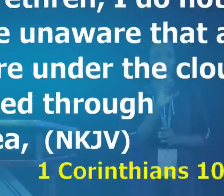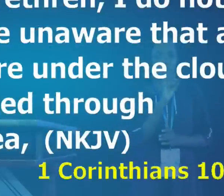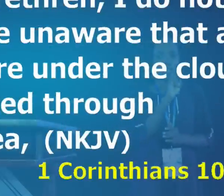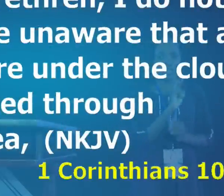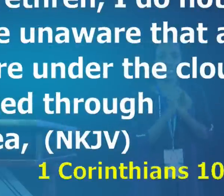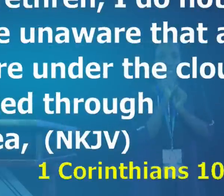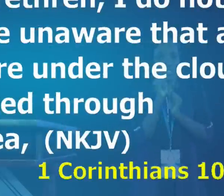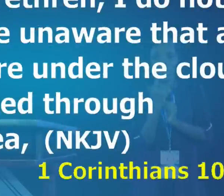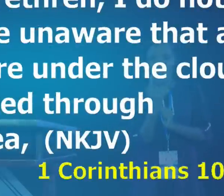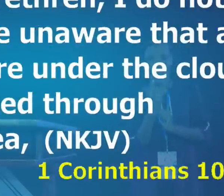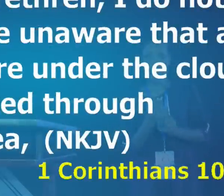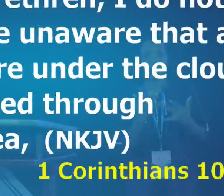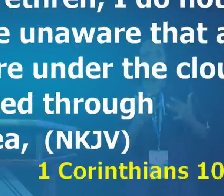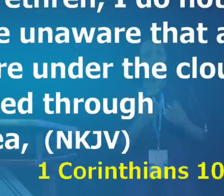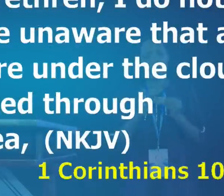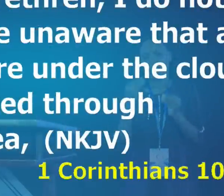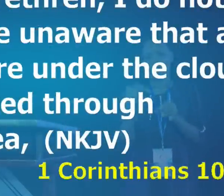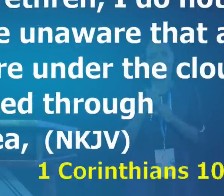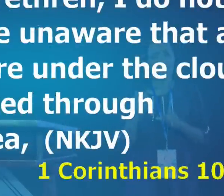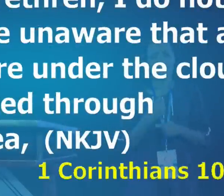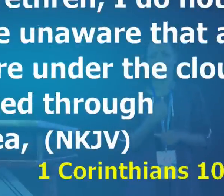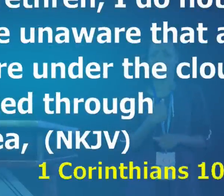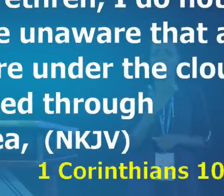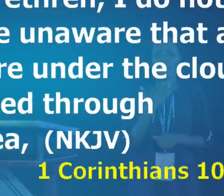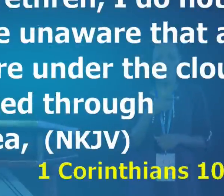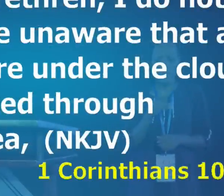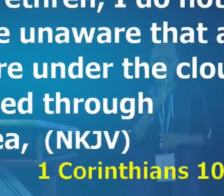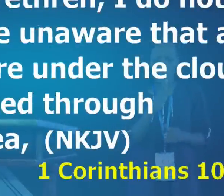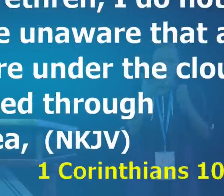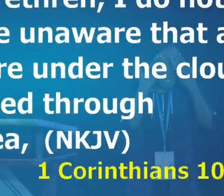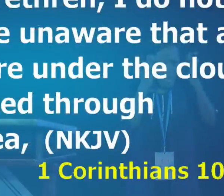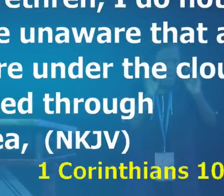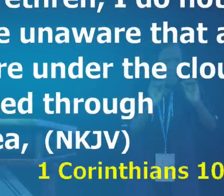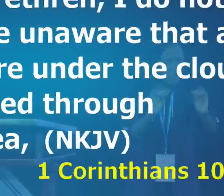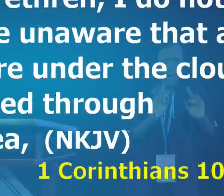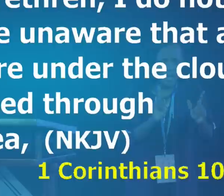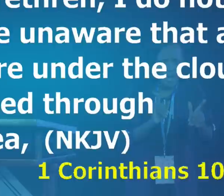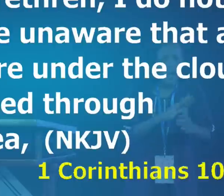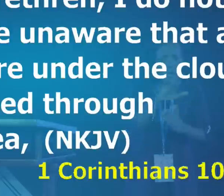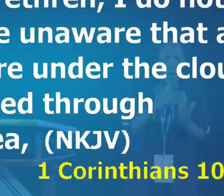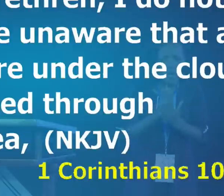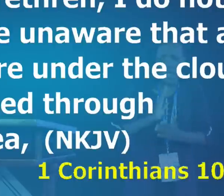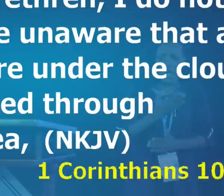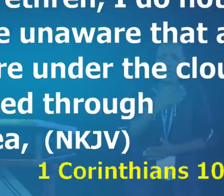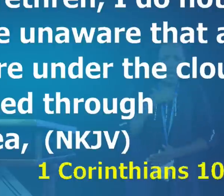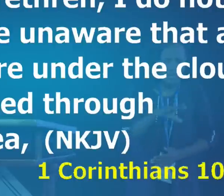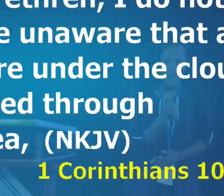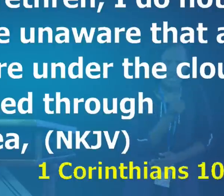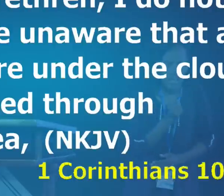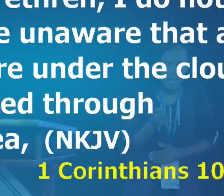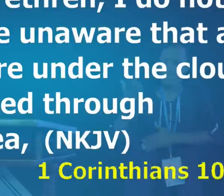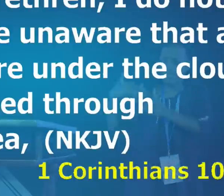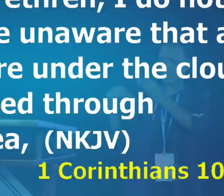Moreover, brethren, I do not want you to be unaware that all our fathers were under the